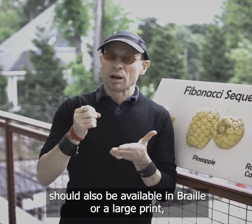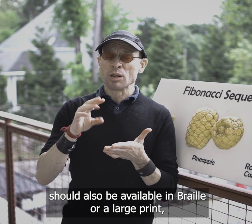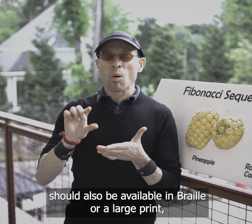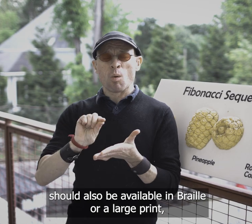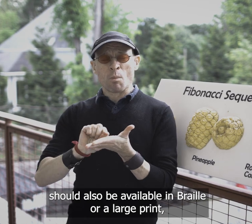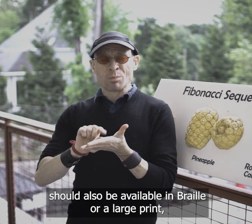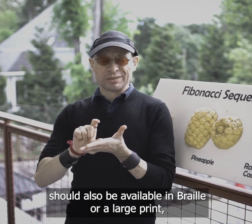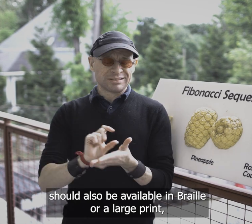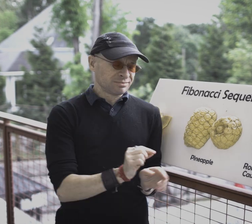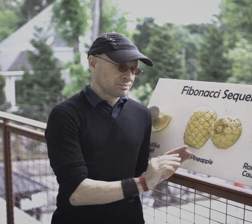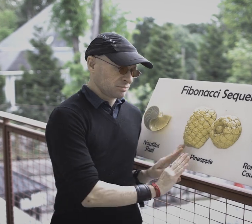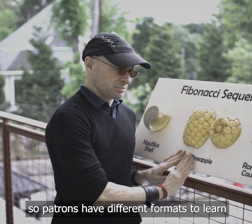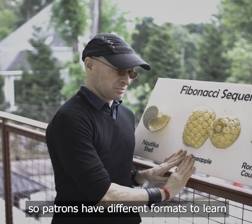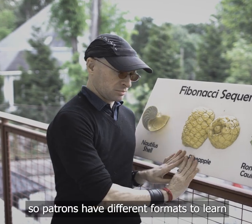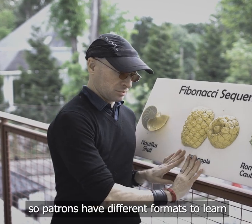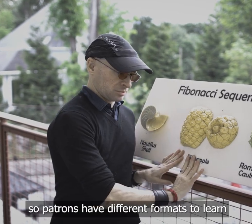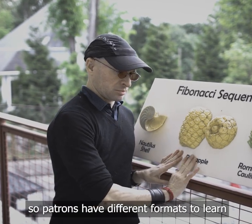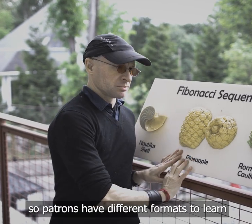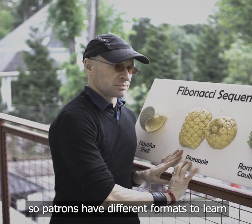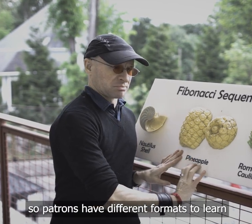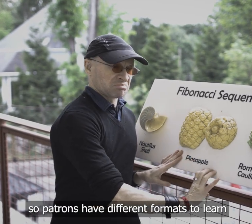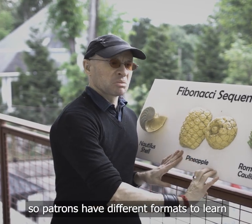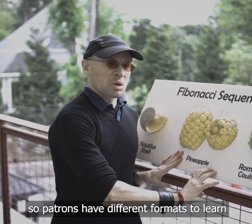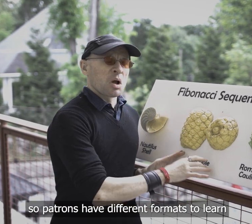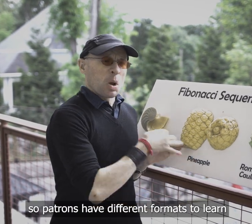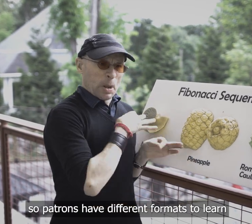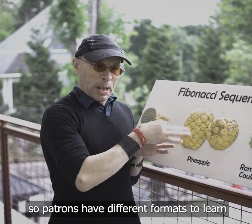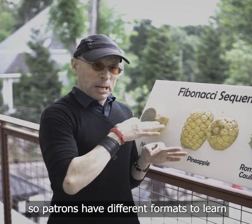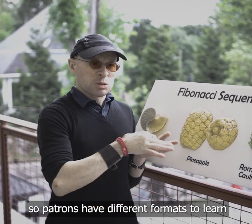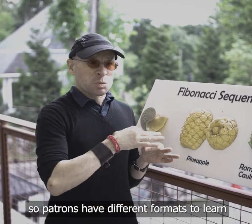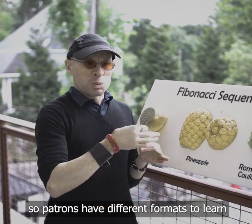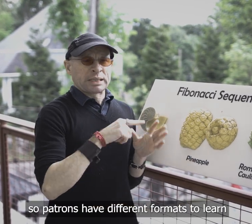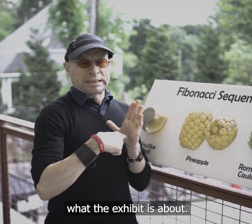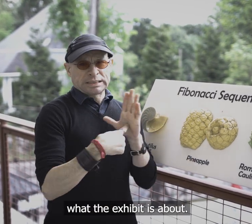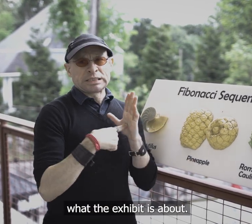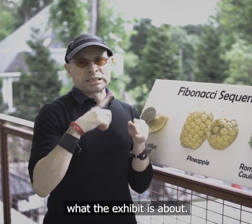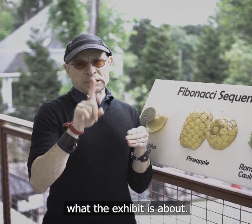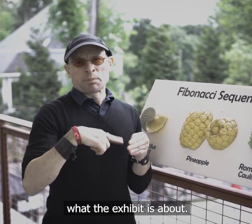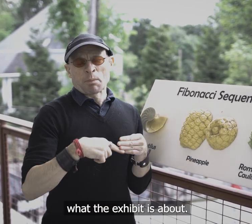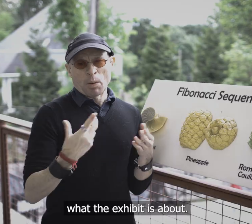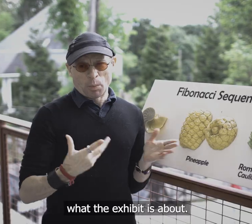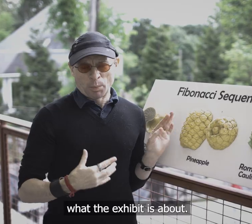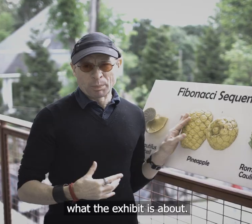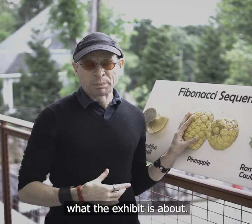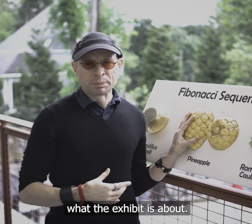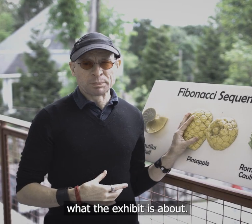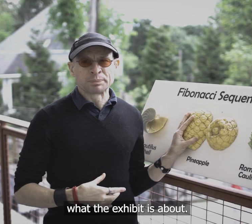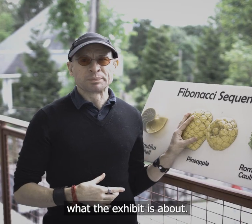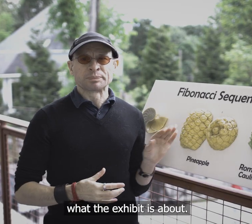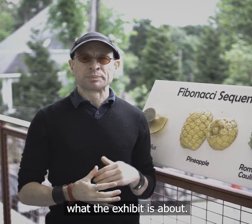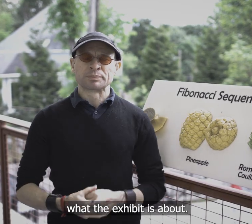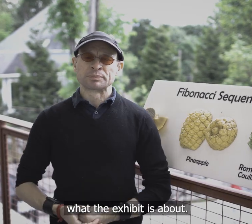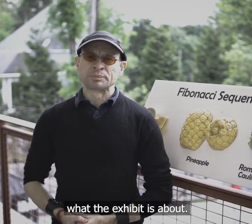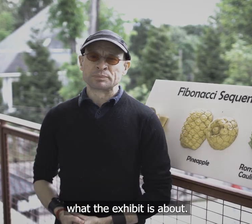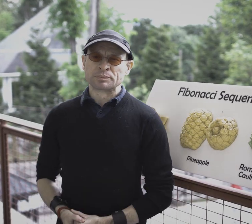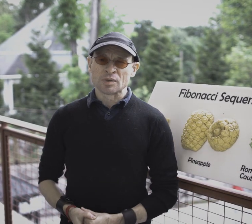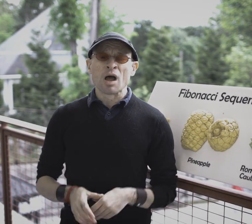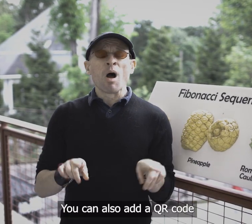or large print so patrons have different formats to learn what the exhibit is about. You